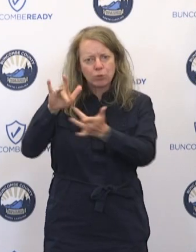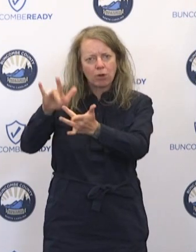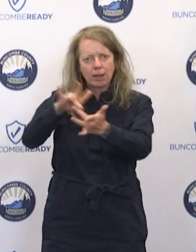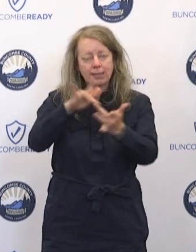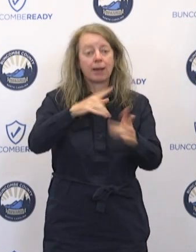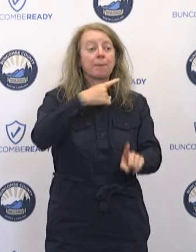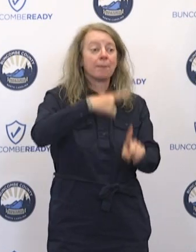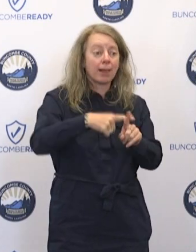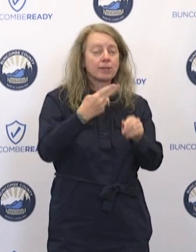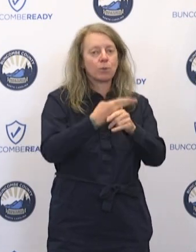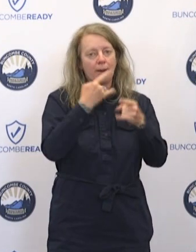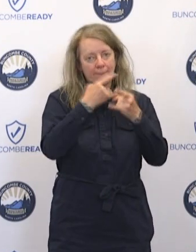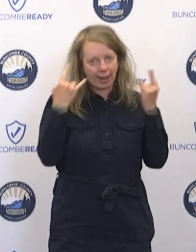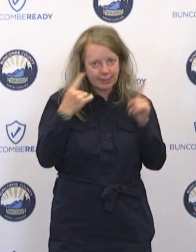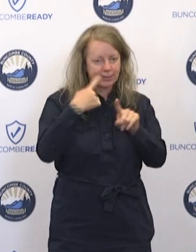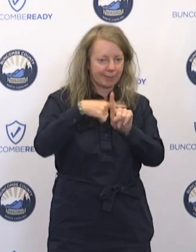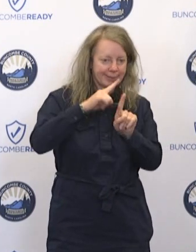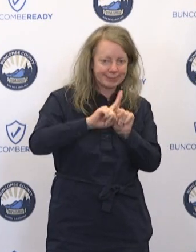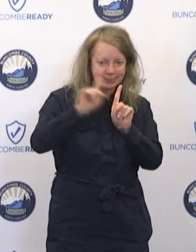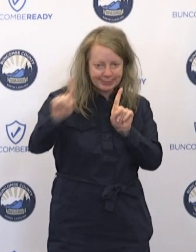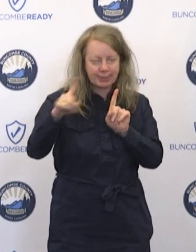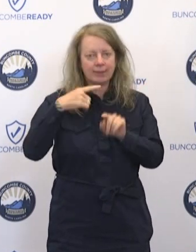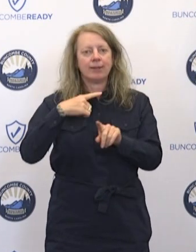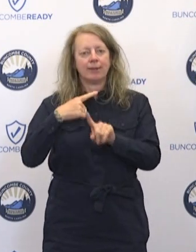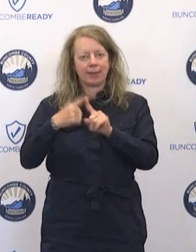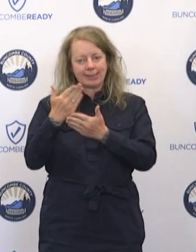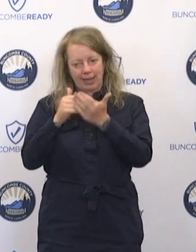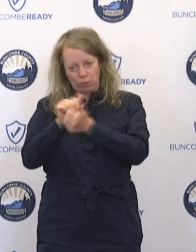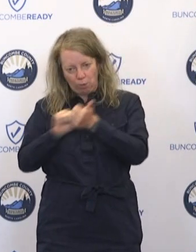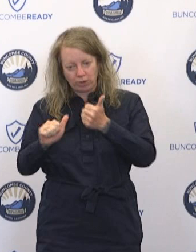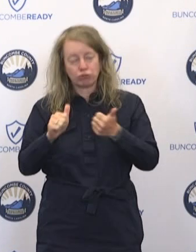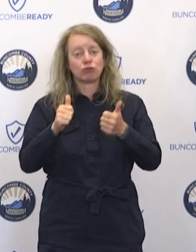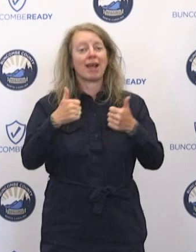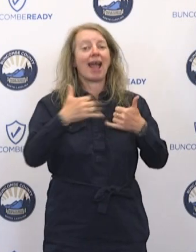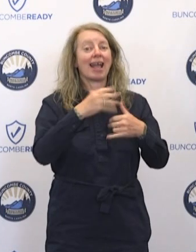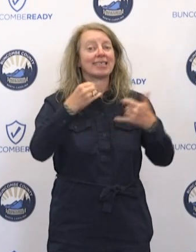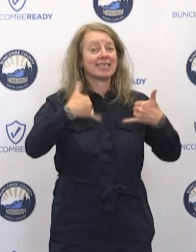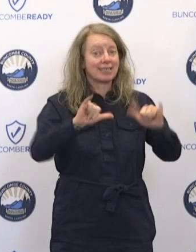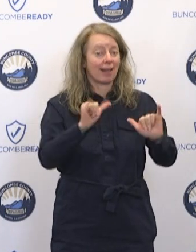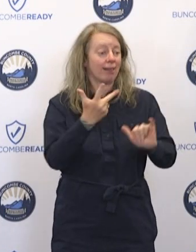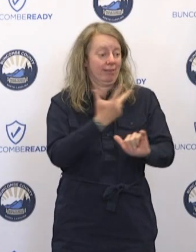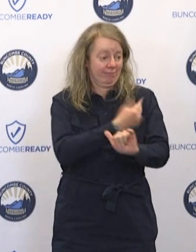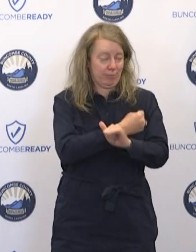our continued vaccine distribution will prove to be effective force multipliers.